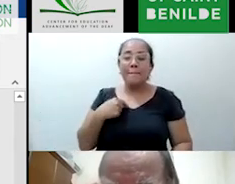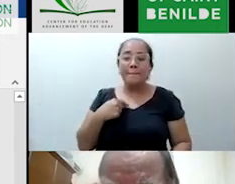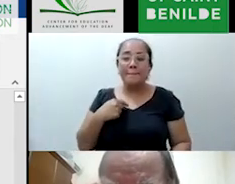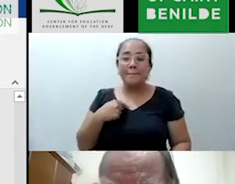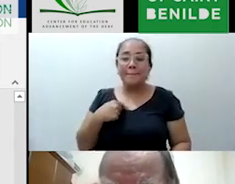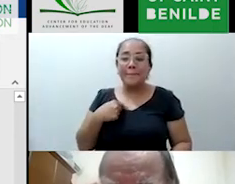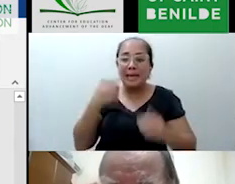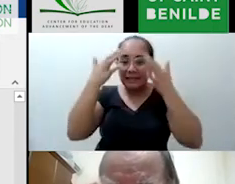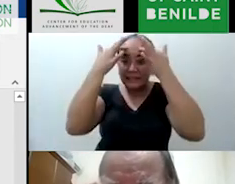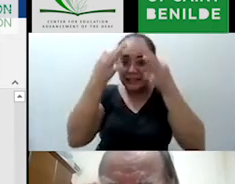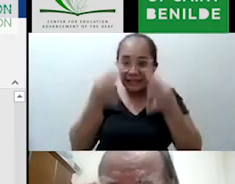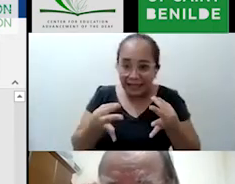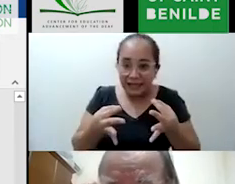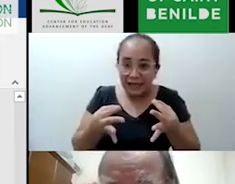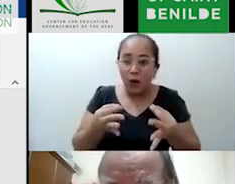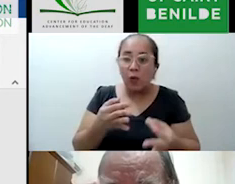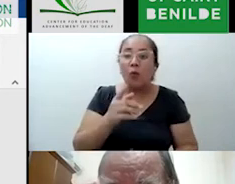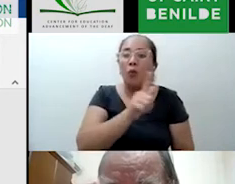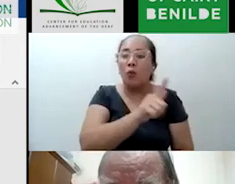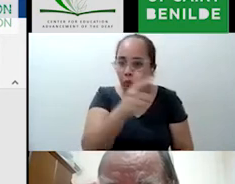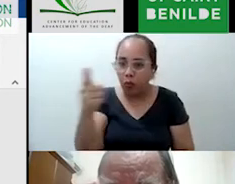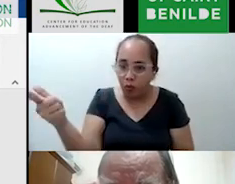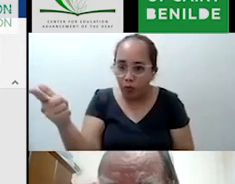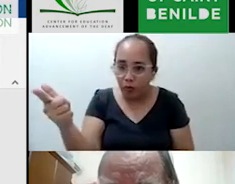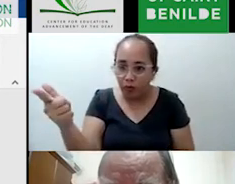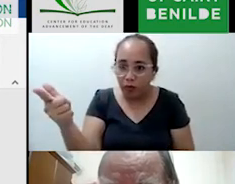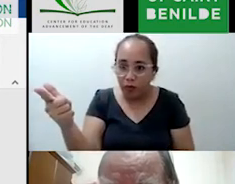decide which is the best order.